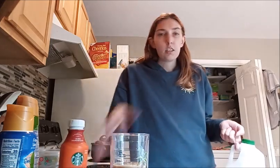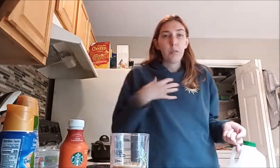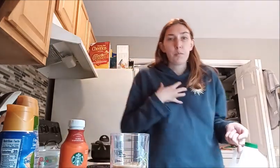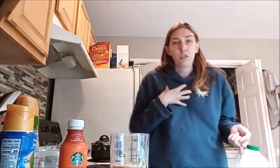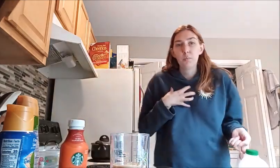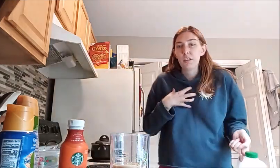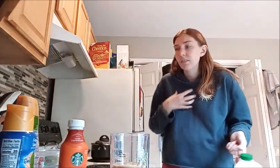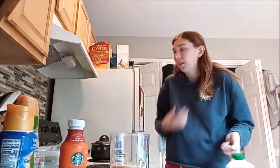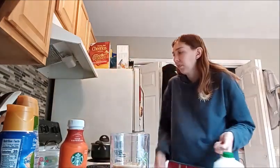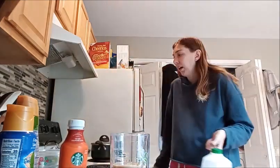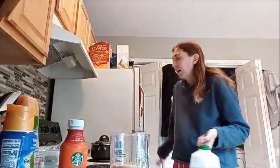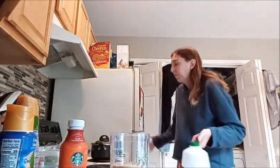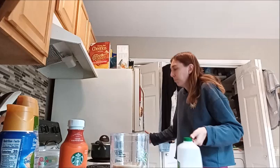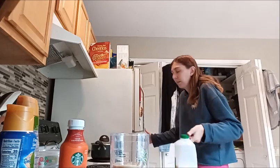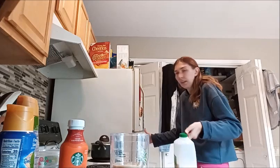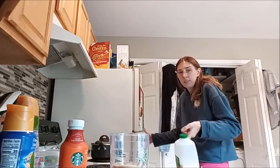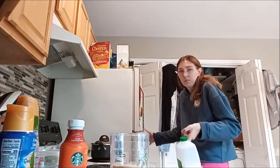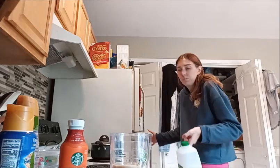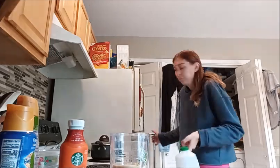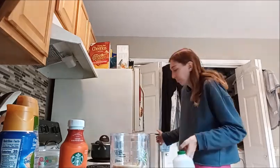my personal opinion of that, but yeah.